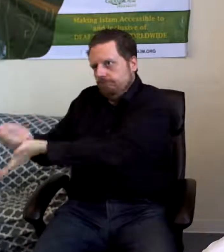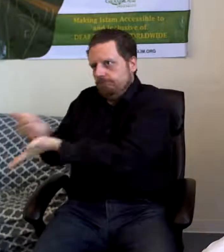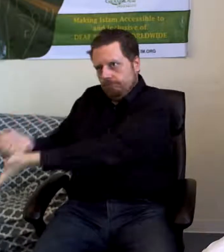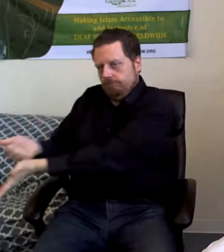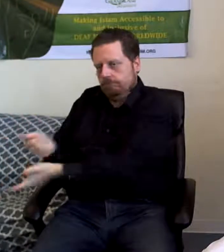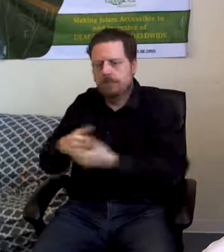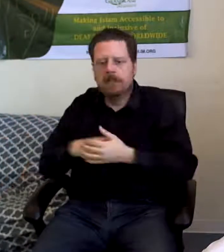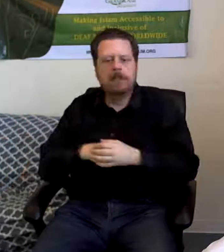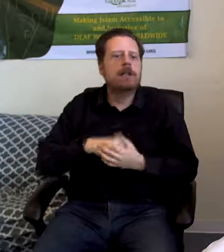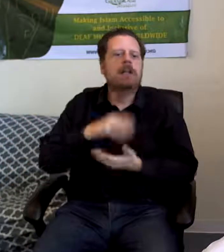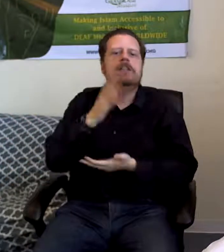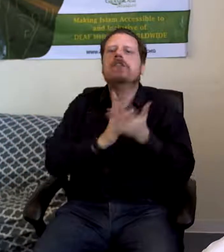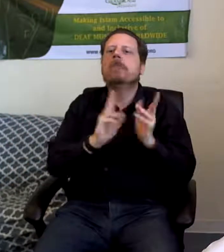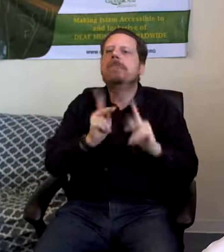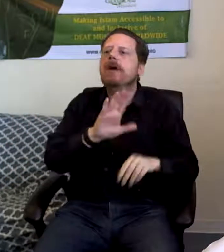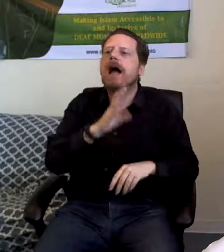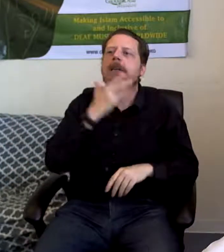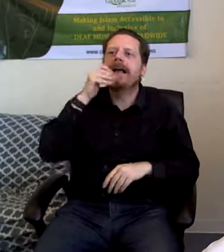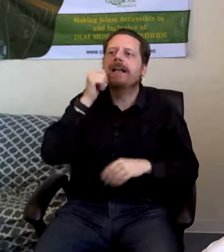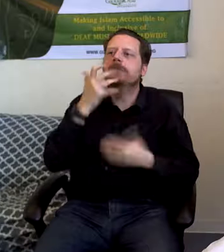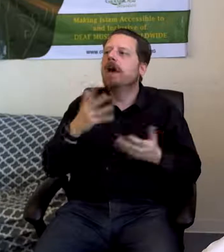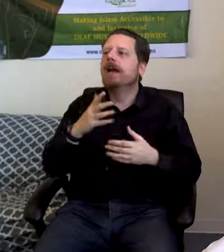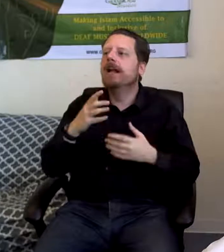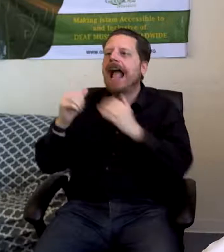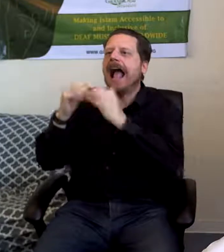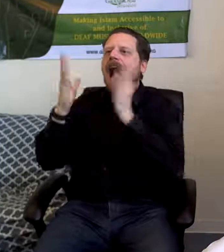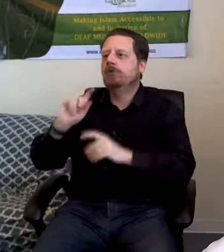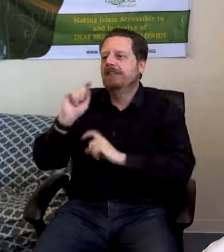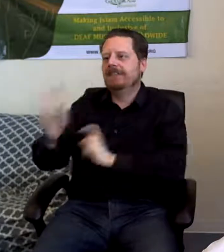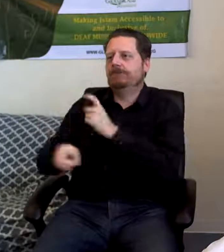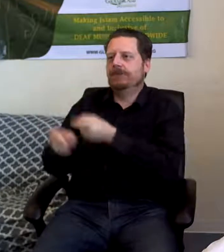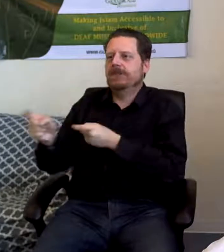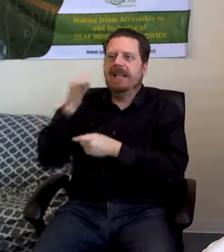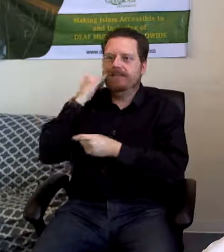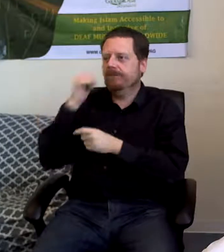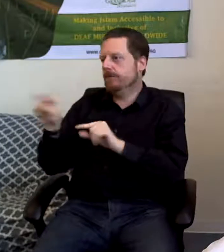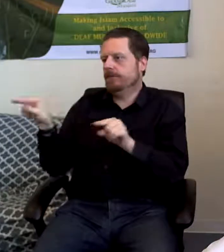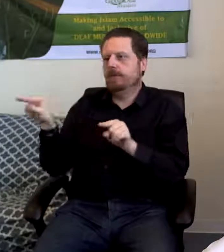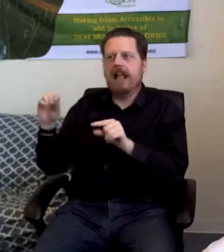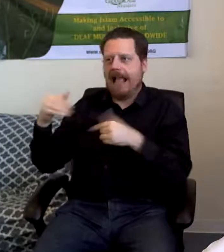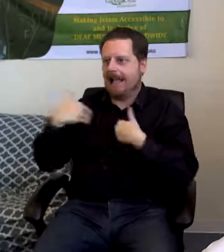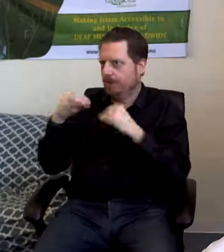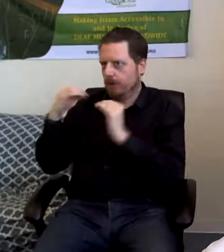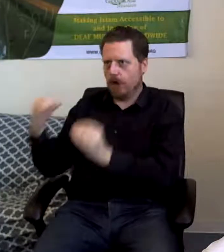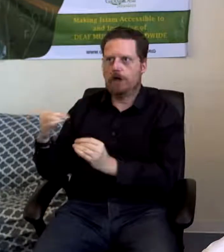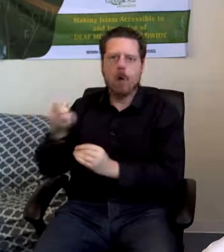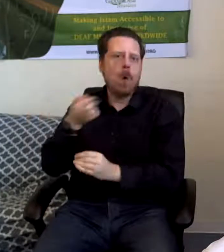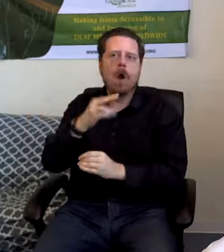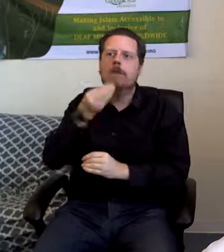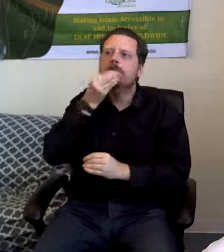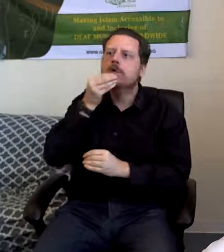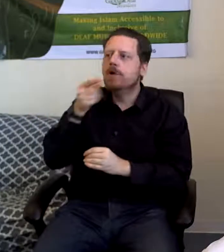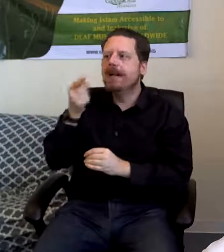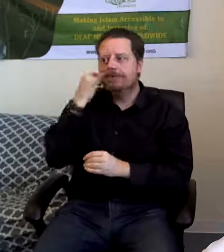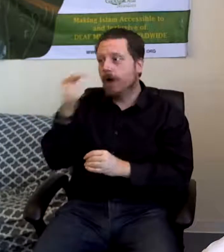Some people's best is they give shelter to people who don't have shelter, or food to those who are